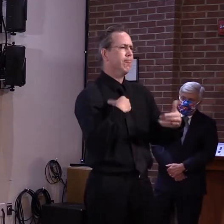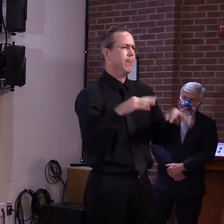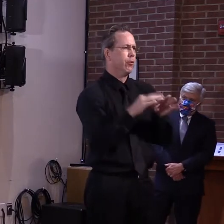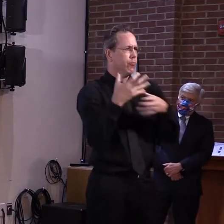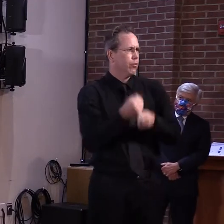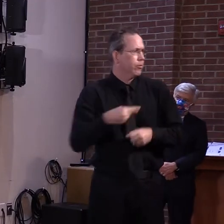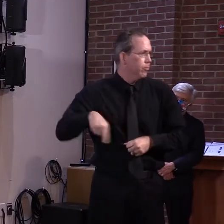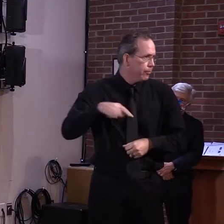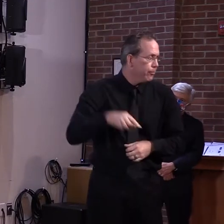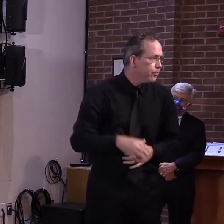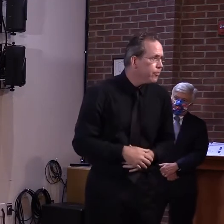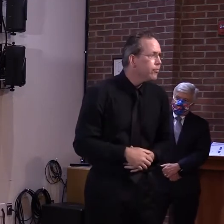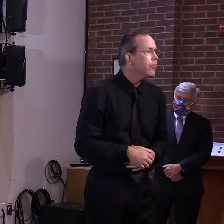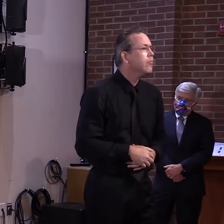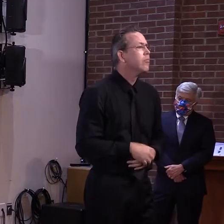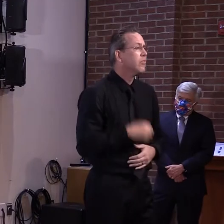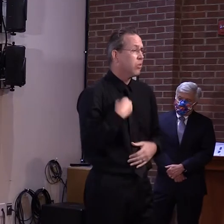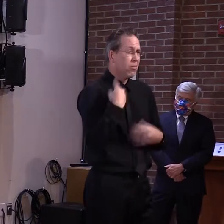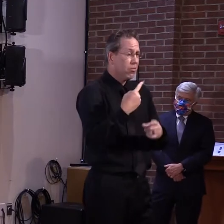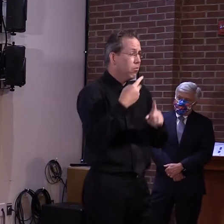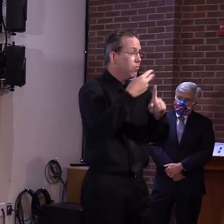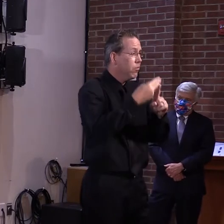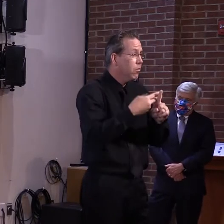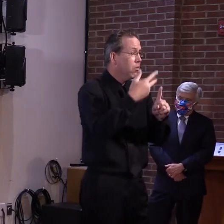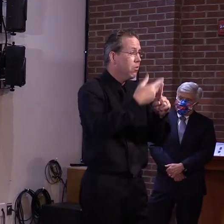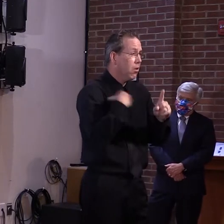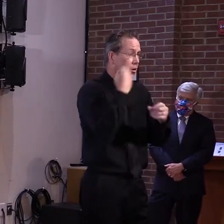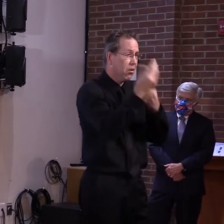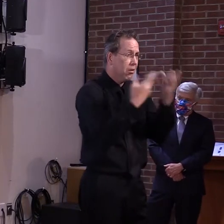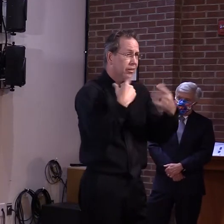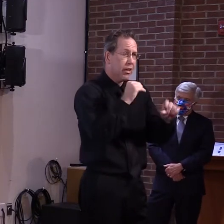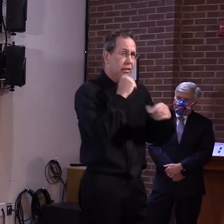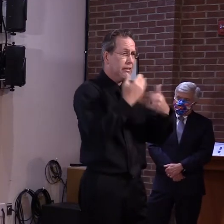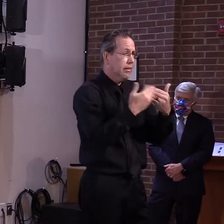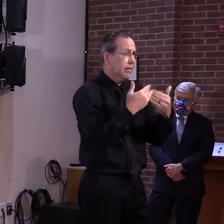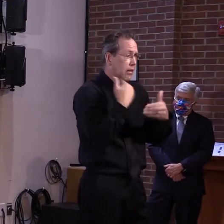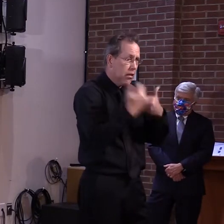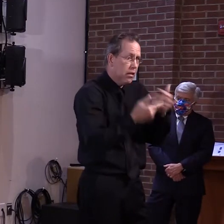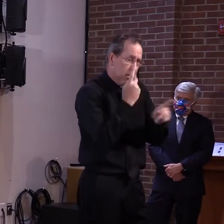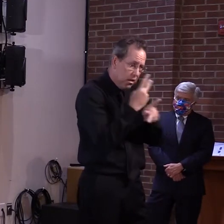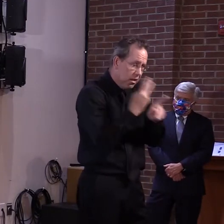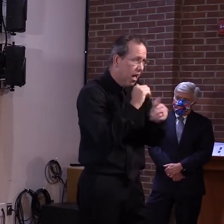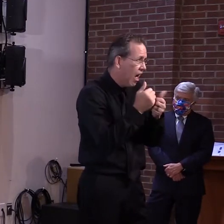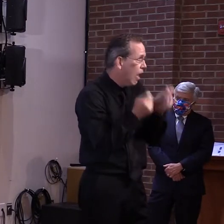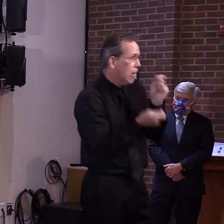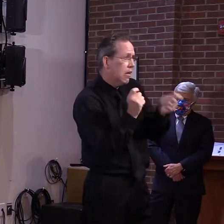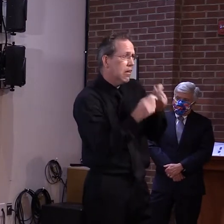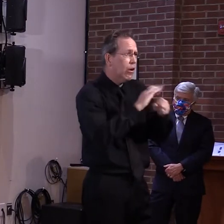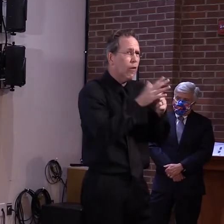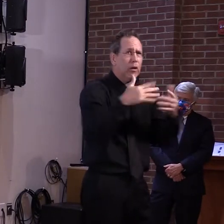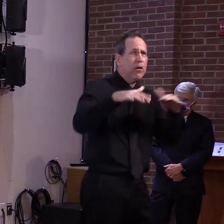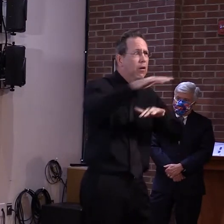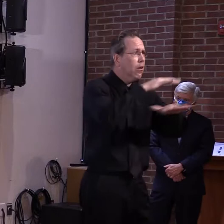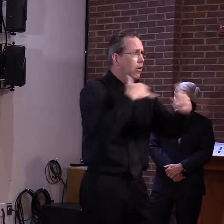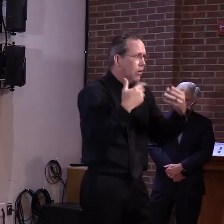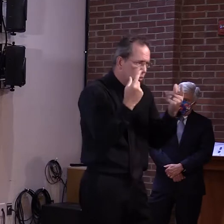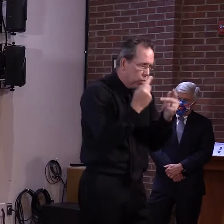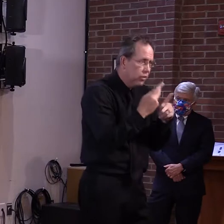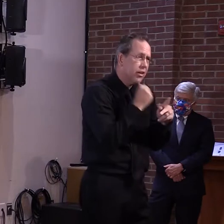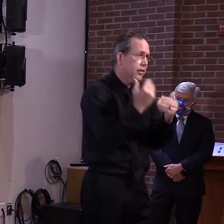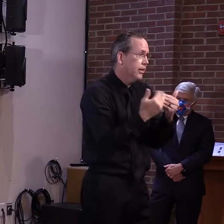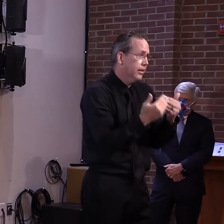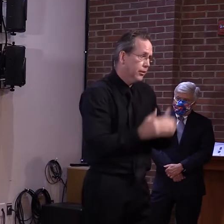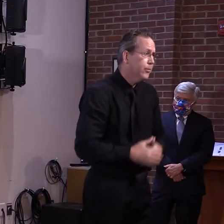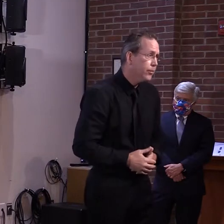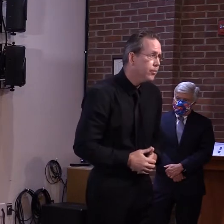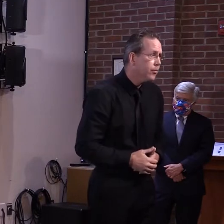this isn't easy for anyone. There will be bumps in the road, maybe big ones, and there will be cases tied to